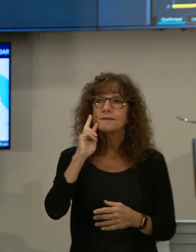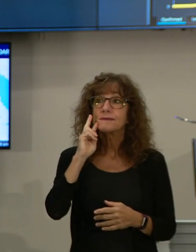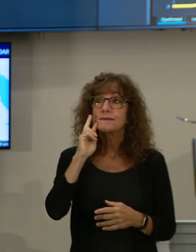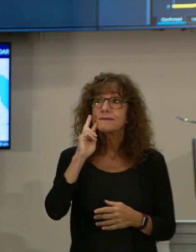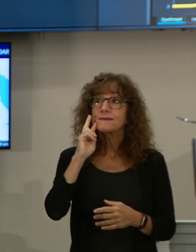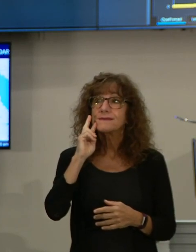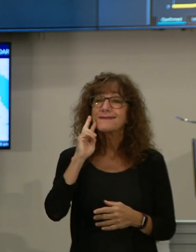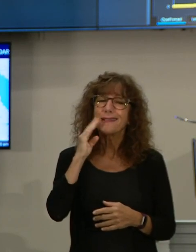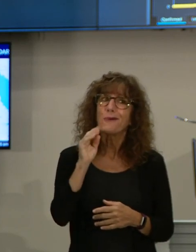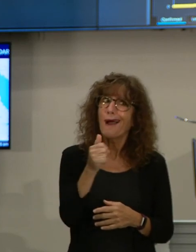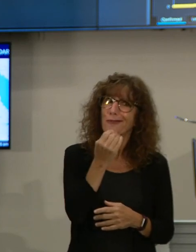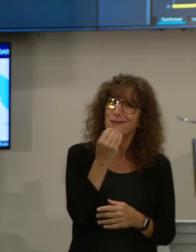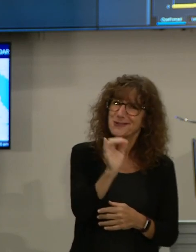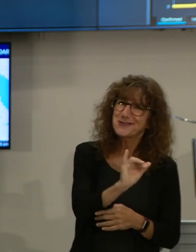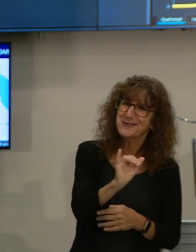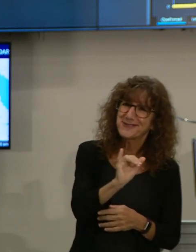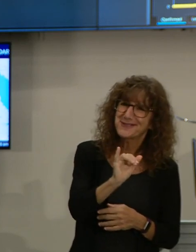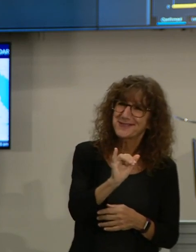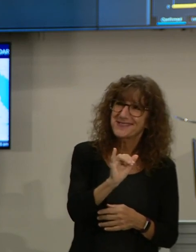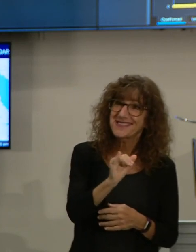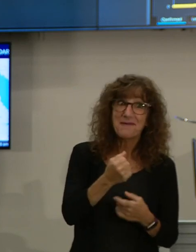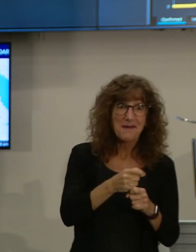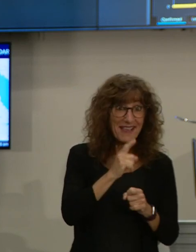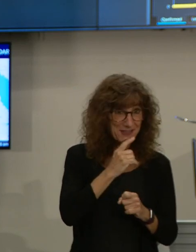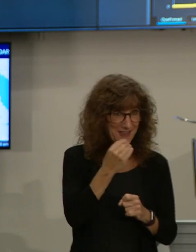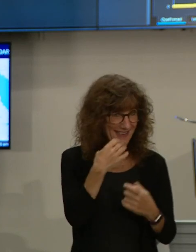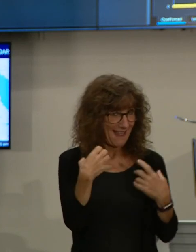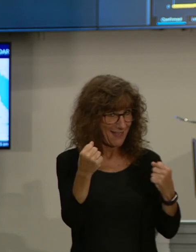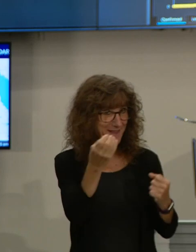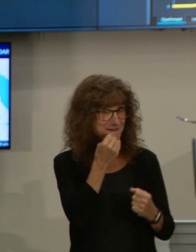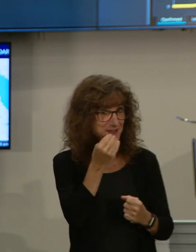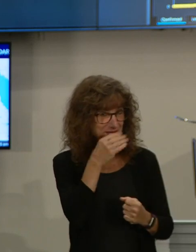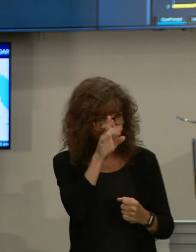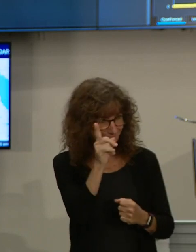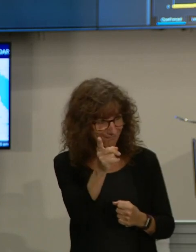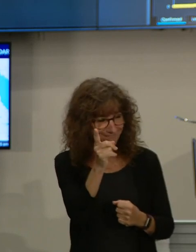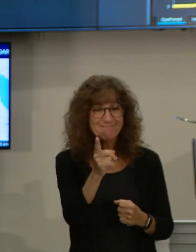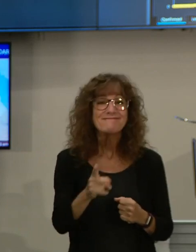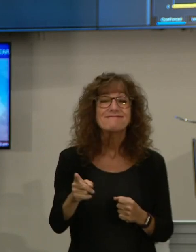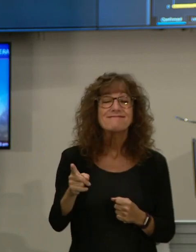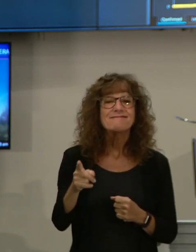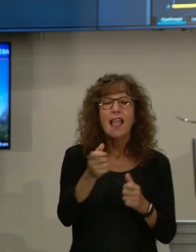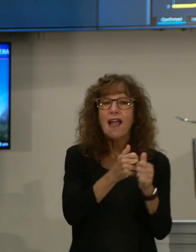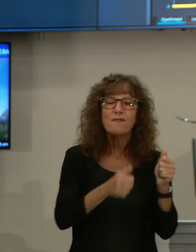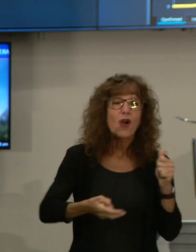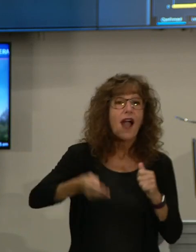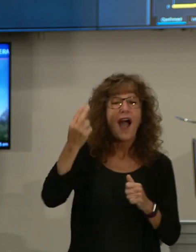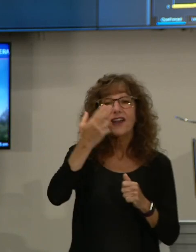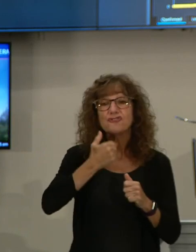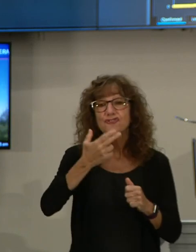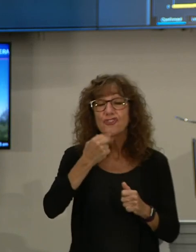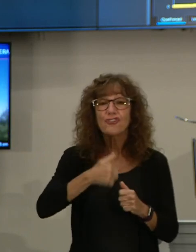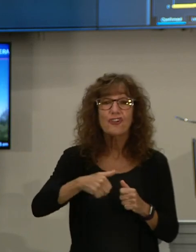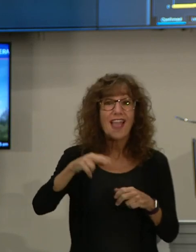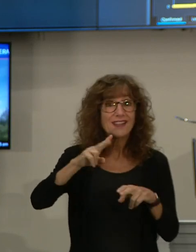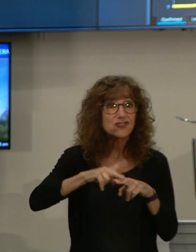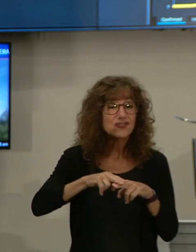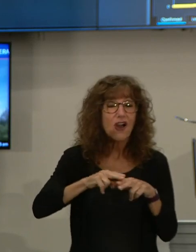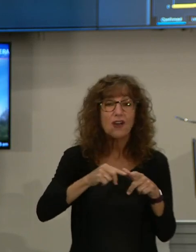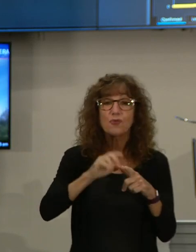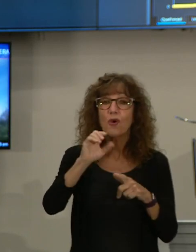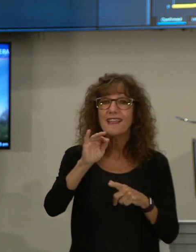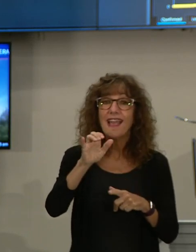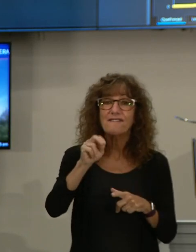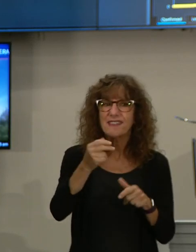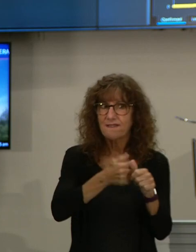and, other food, but make sure you're eating healthy food. Avoid foods that are high in sugar, salt, or caffeine